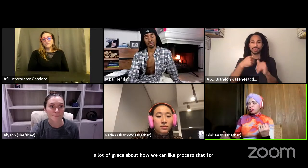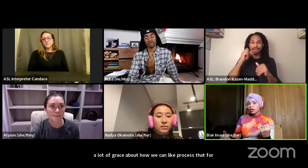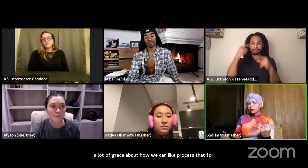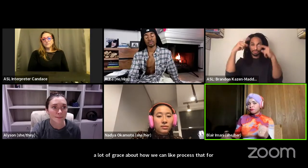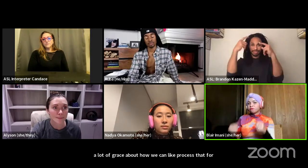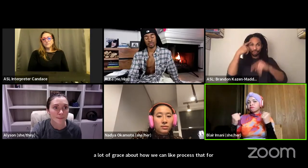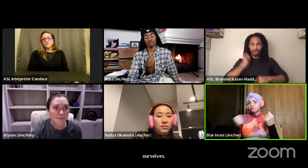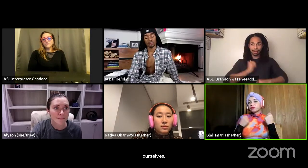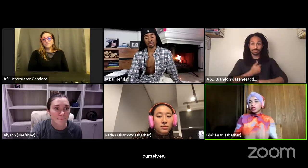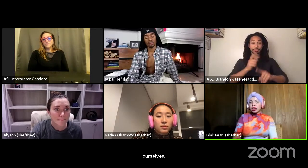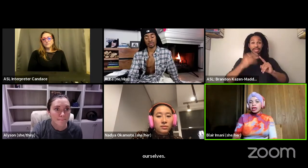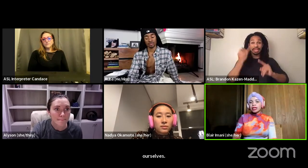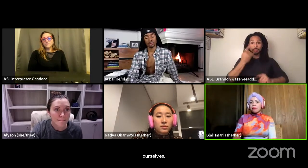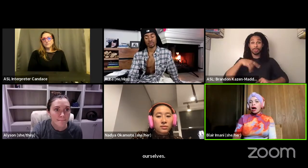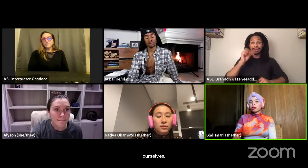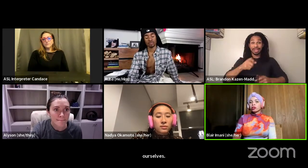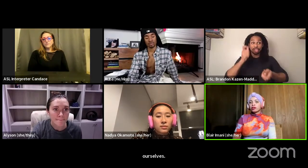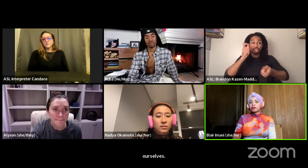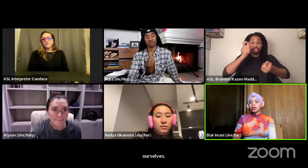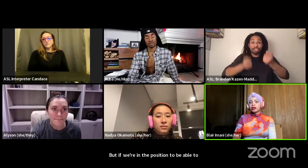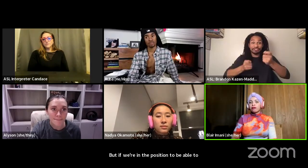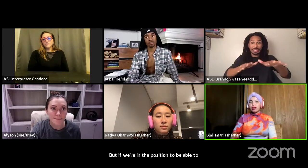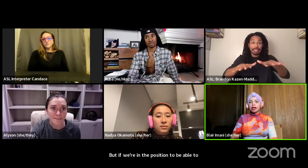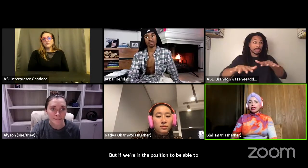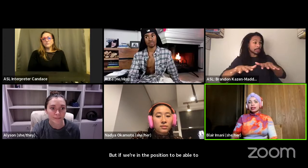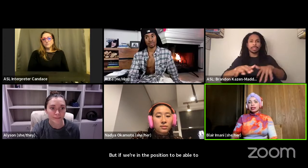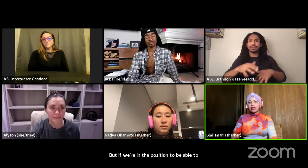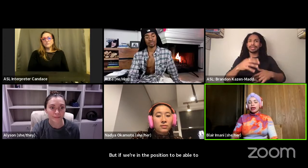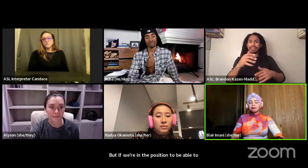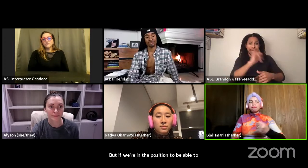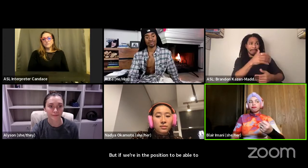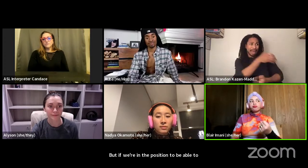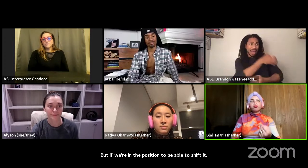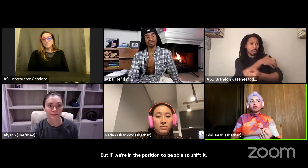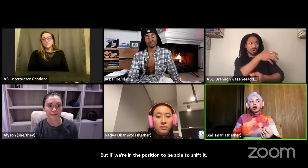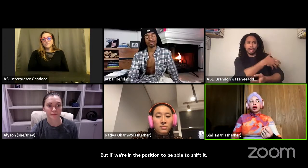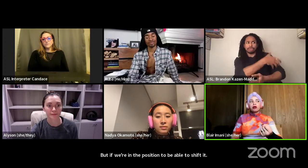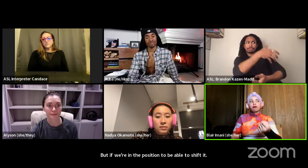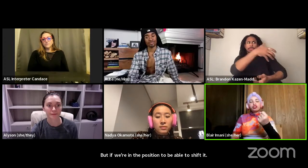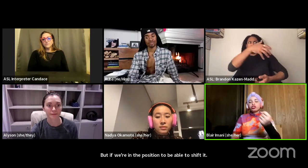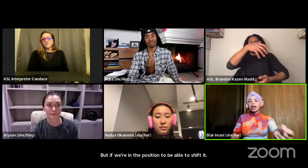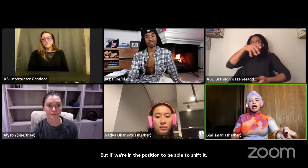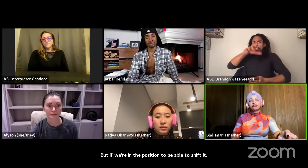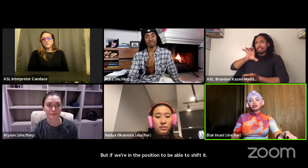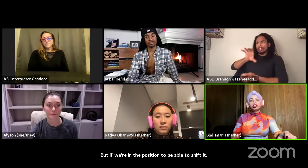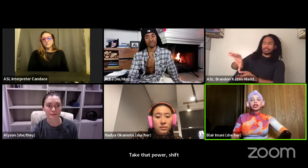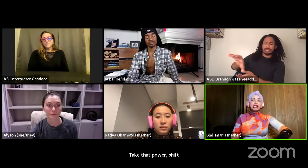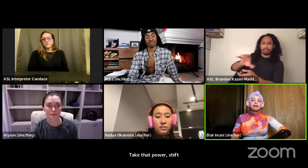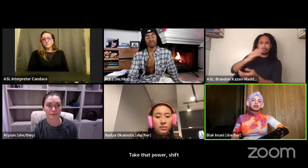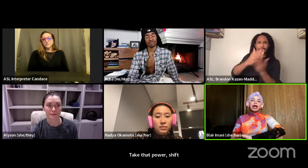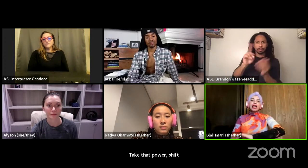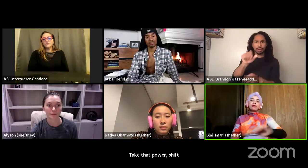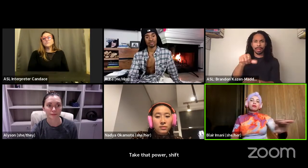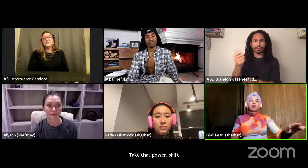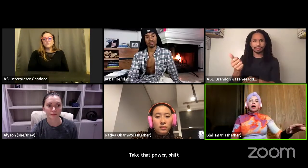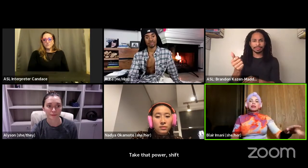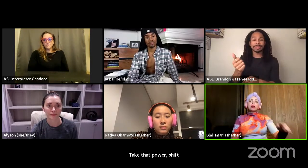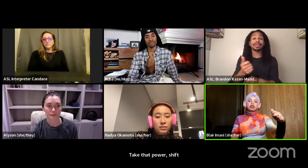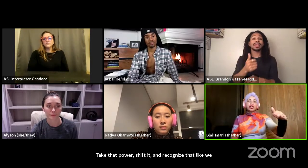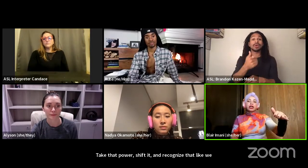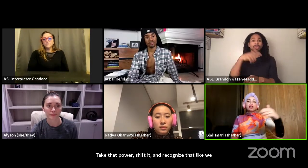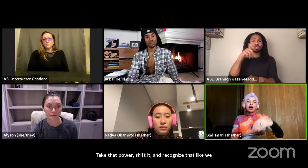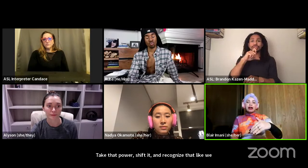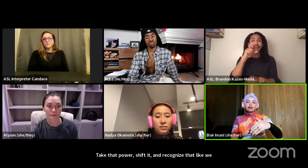be able to shift it, take that power, shift it, and recognize that like we shouldn't have to endure it. And if there's any